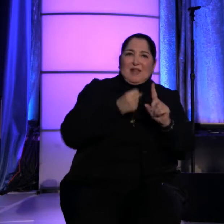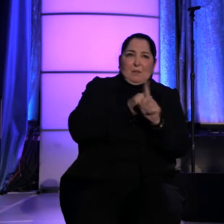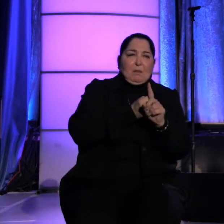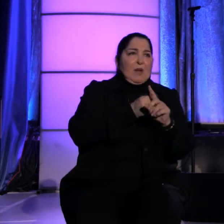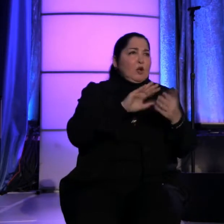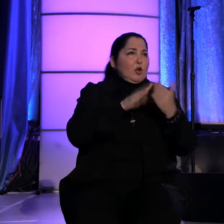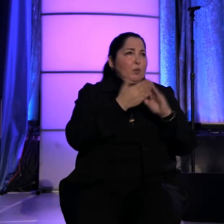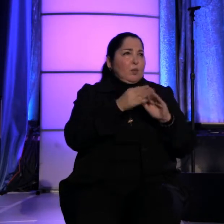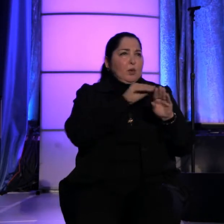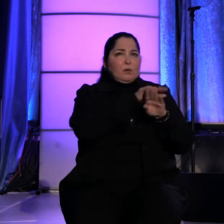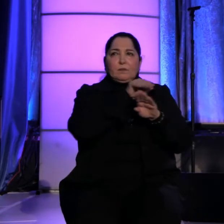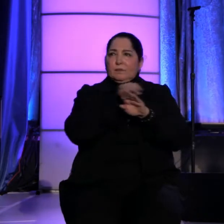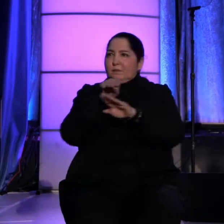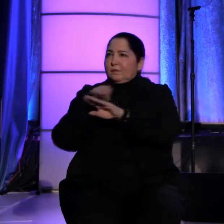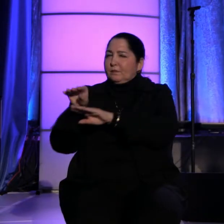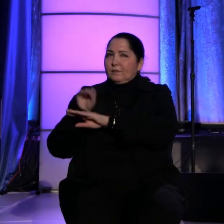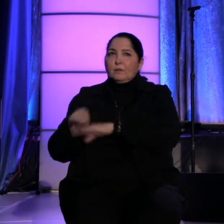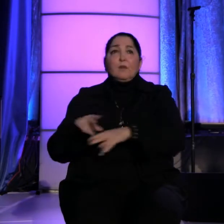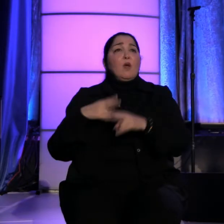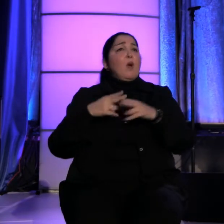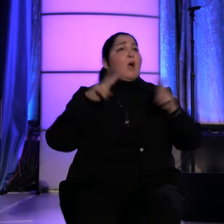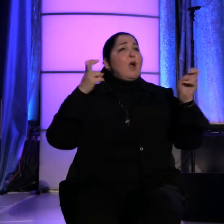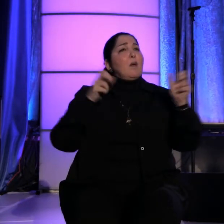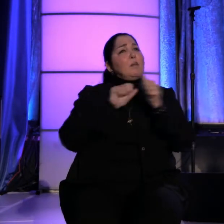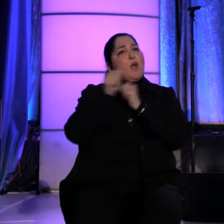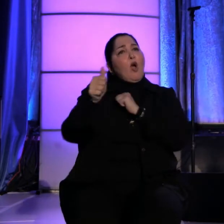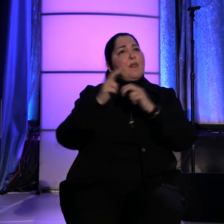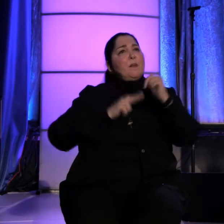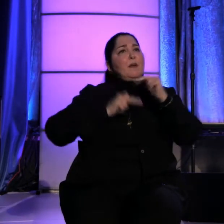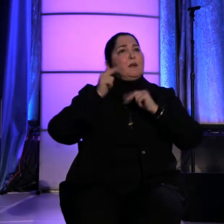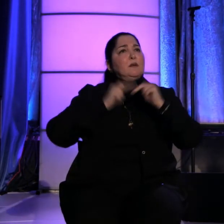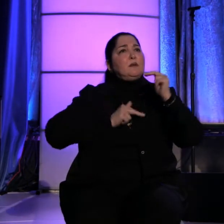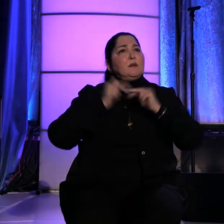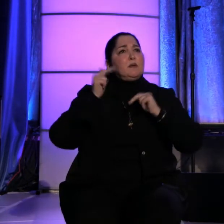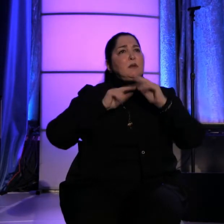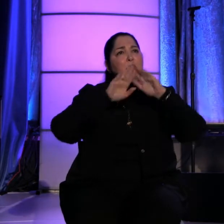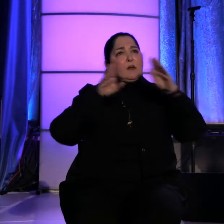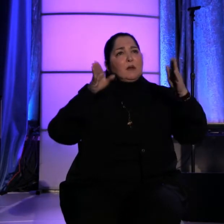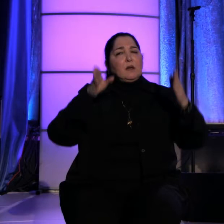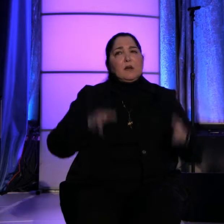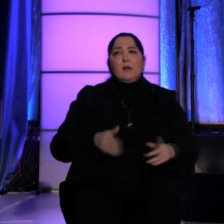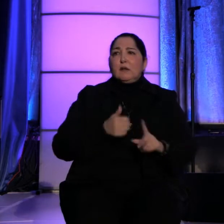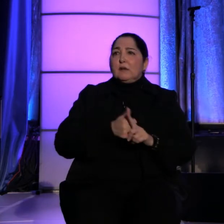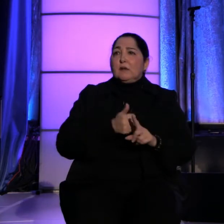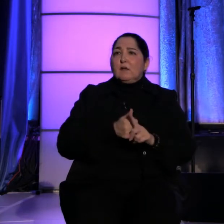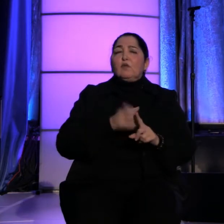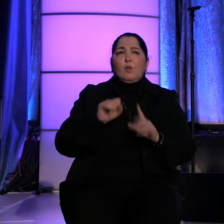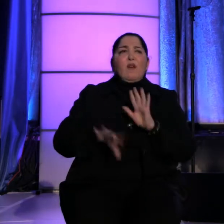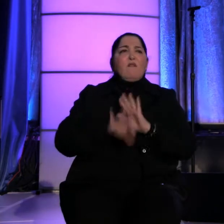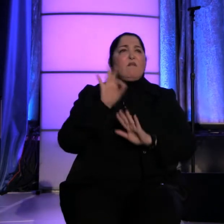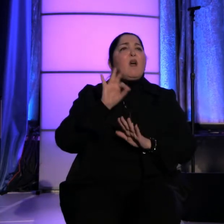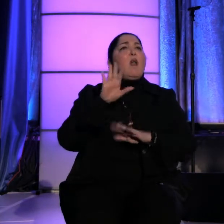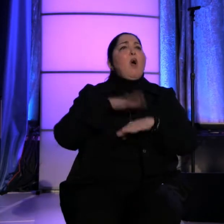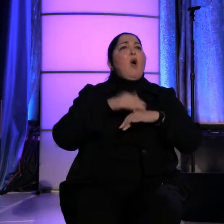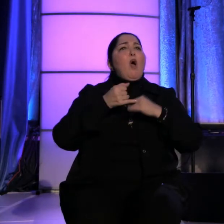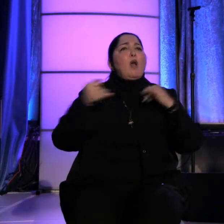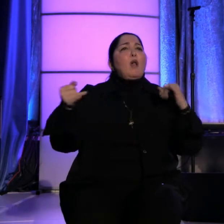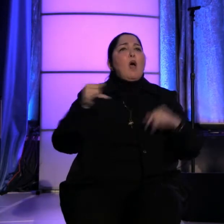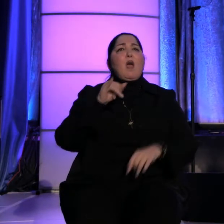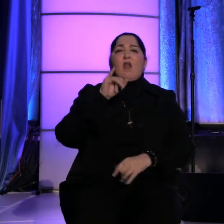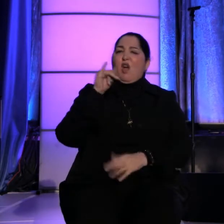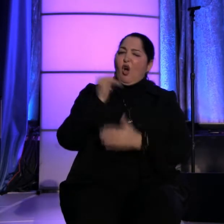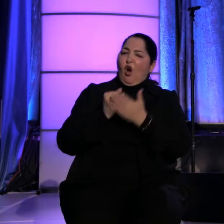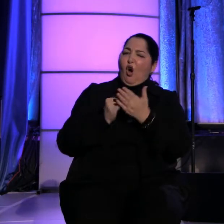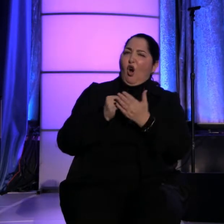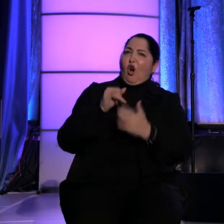called Beyond the Building. And you can find the video archive of the full day session online at arts.gov. But